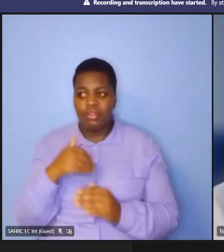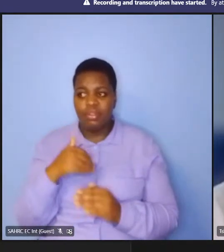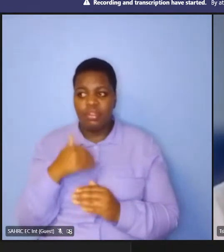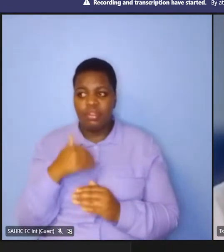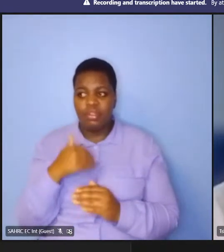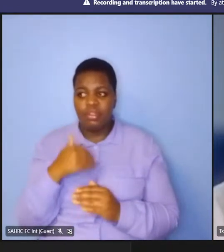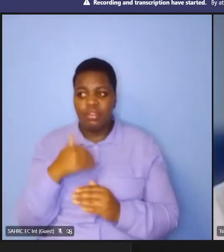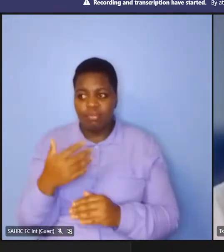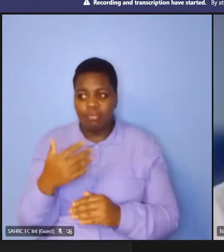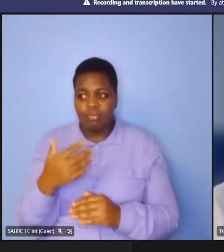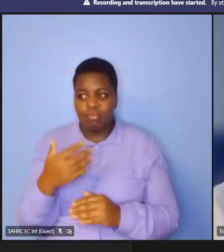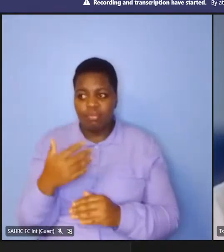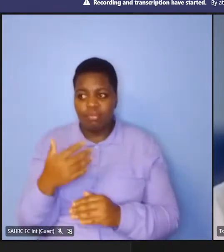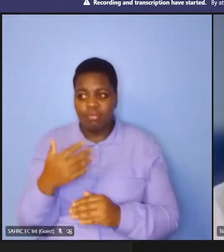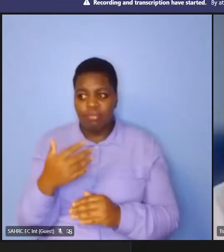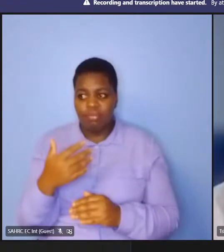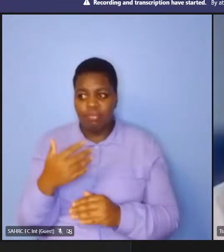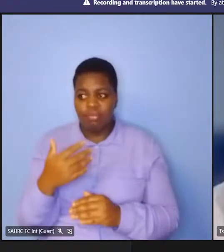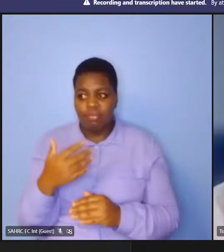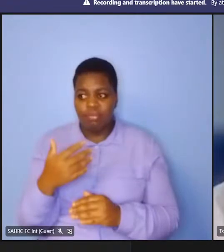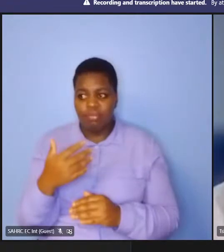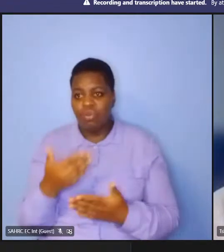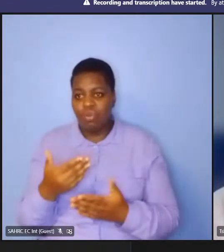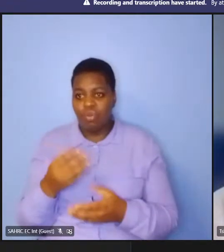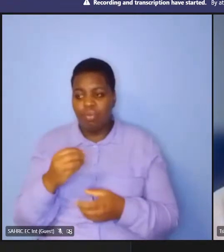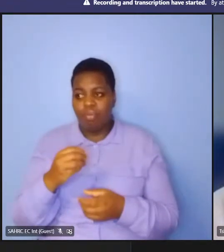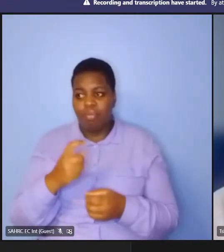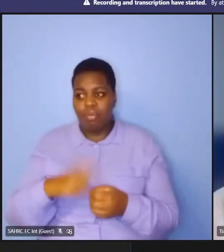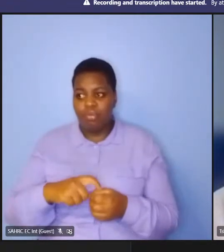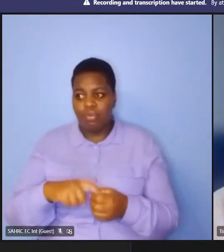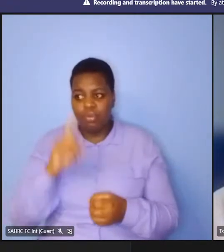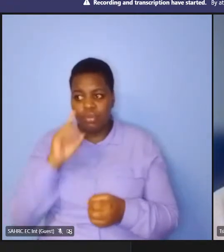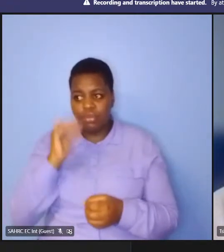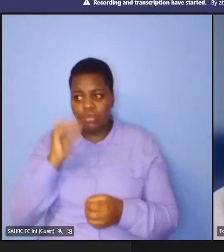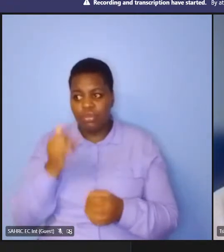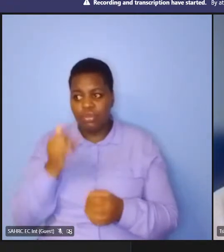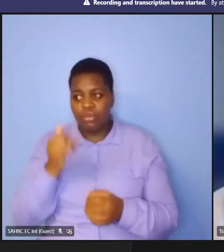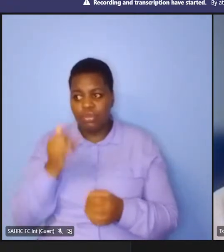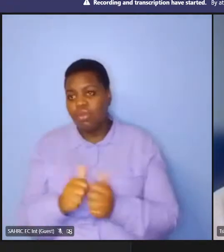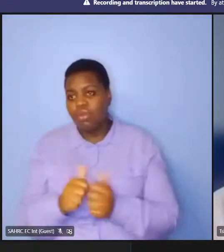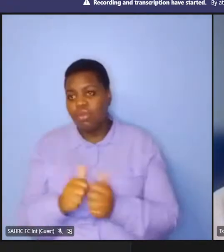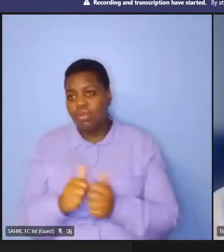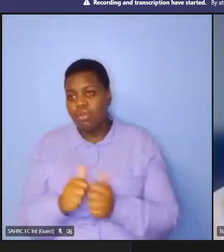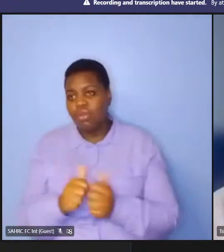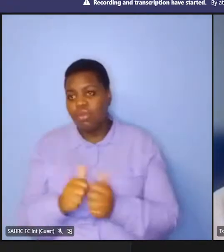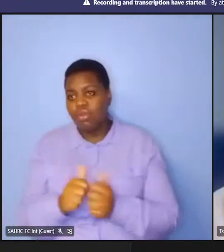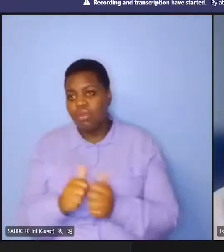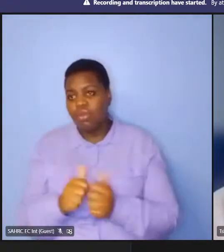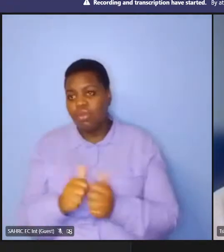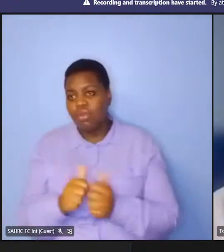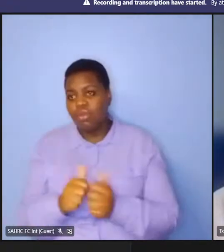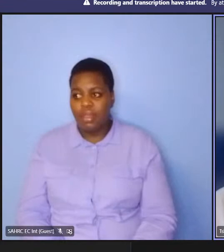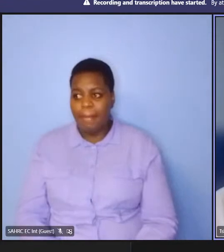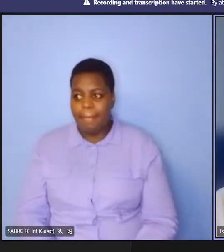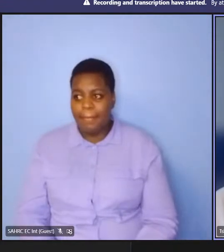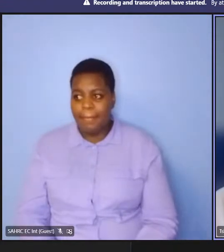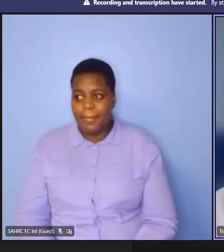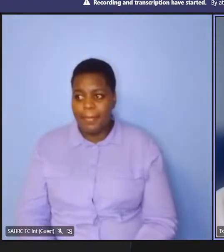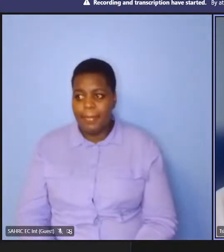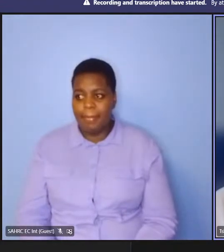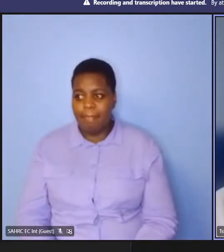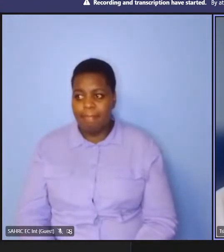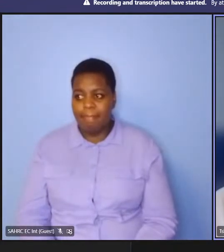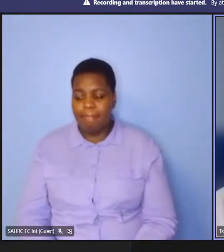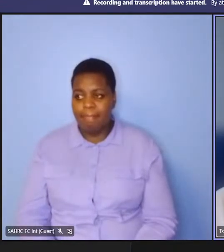will release you. But we really appreciate your participation. Let me just check with colleagues. Kenneth, are you? Okay, one Thank more you very minute. much,